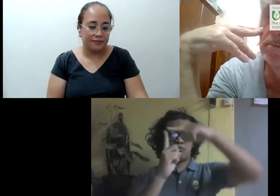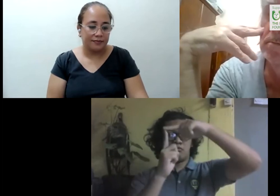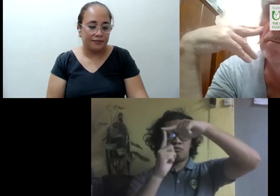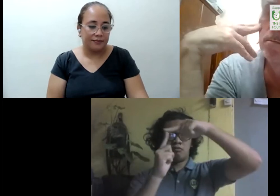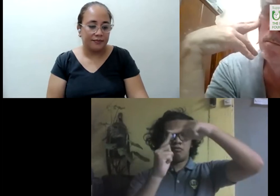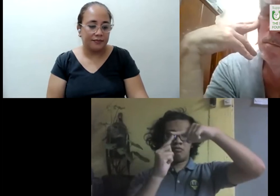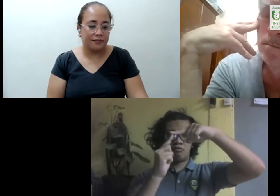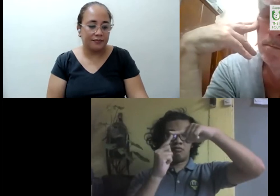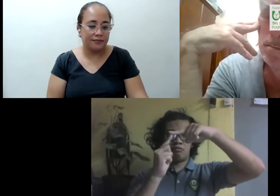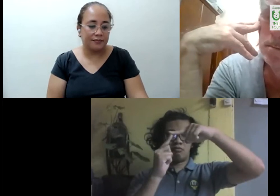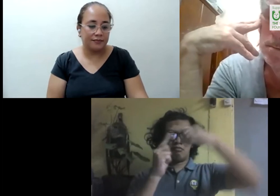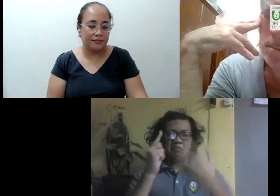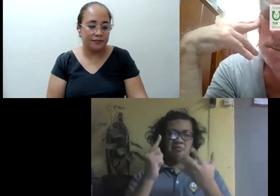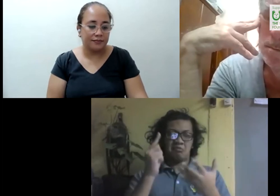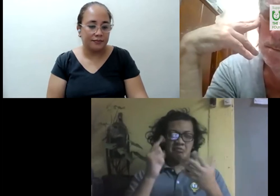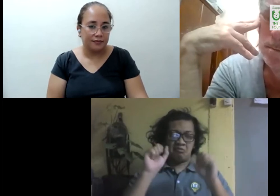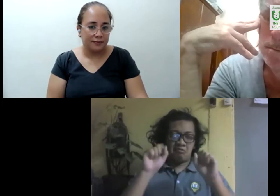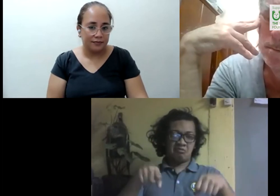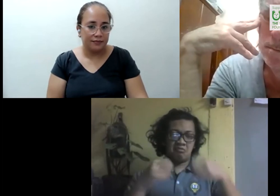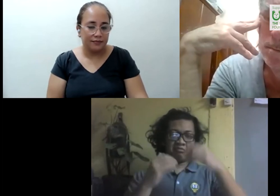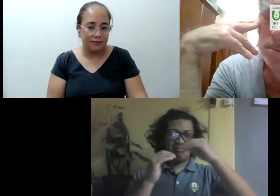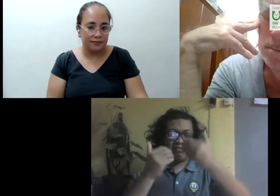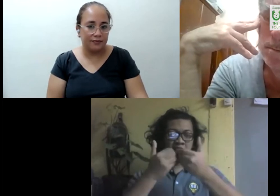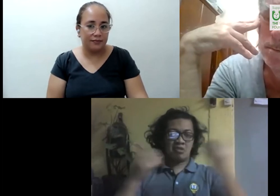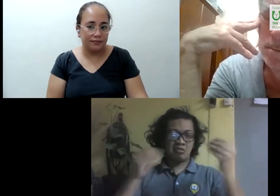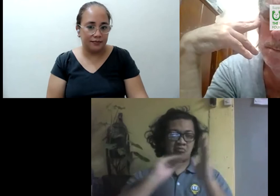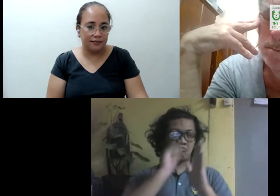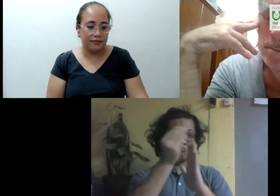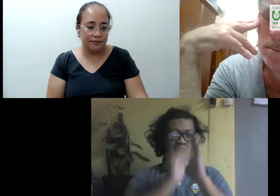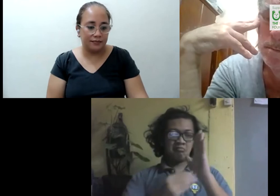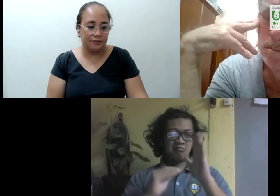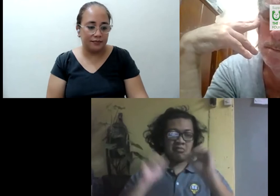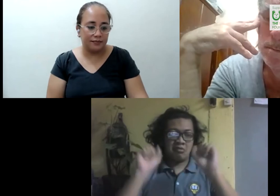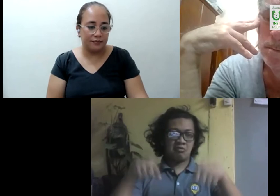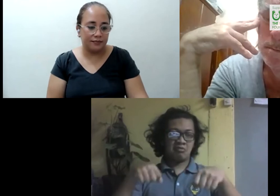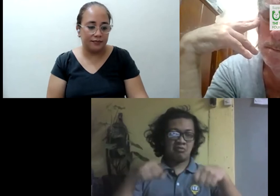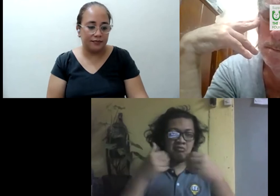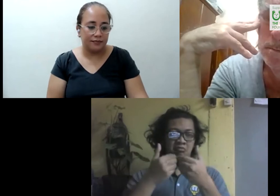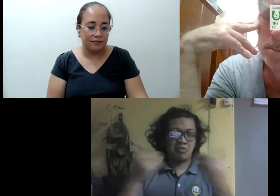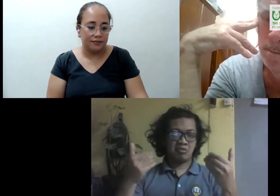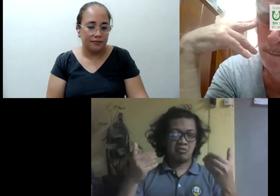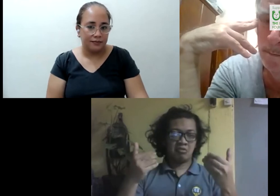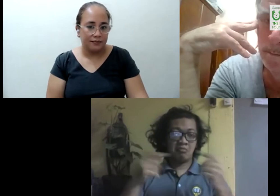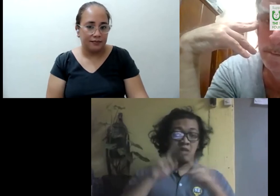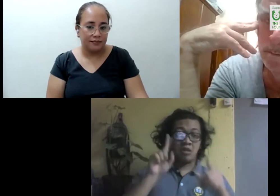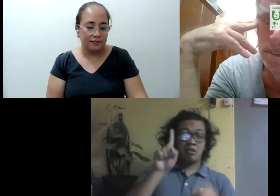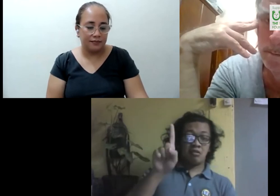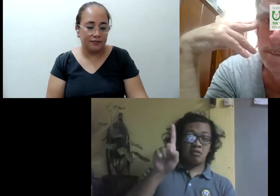we should have a separate category for that then, right? We should have a separate hand shape for